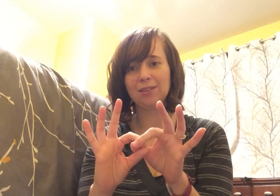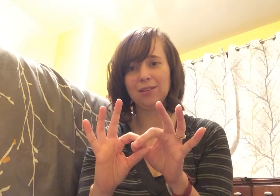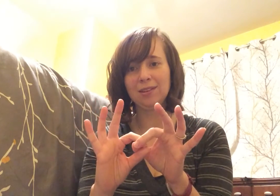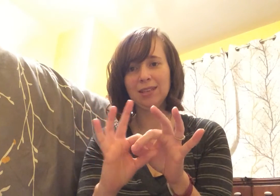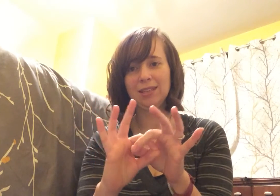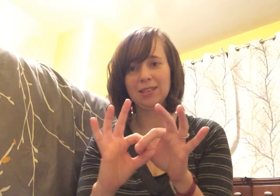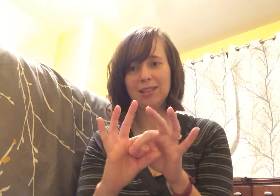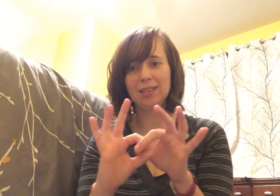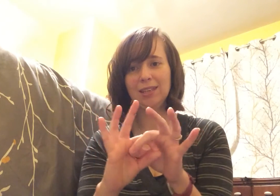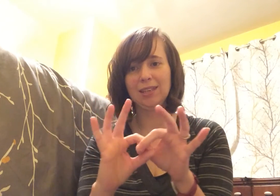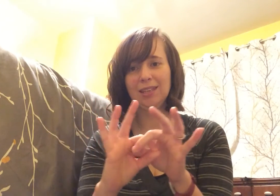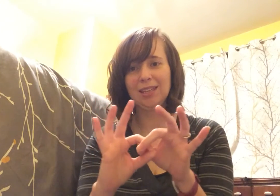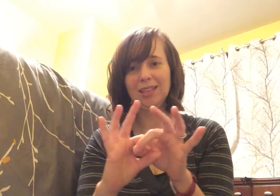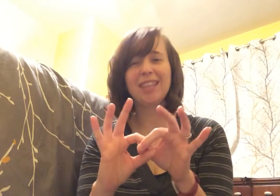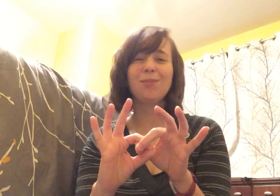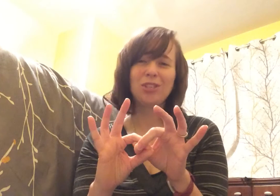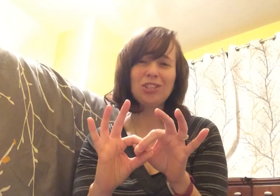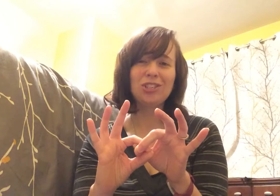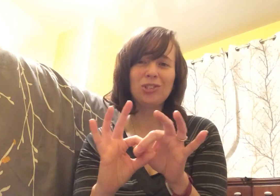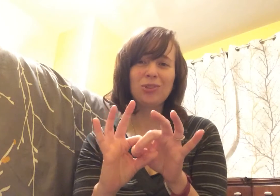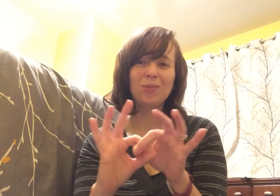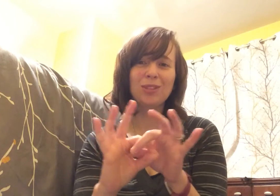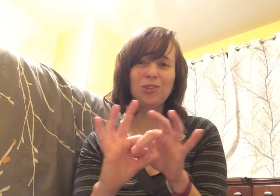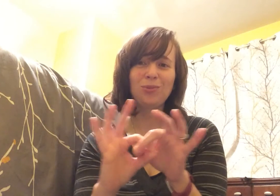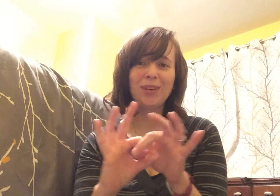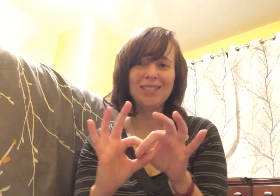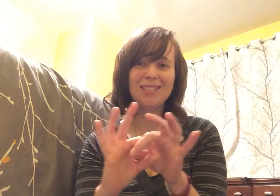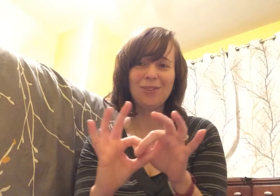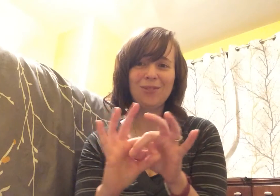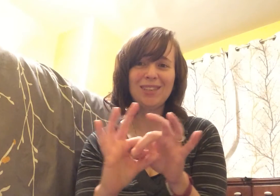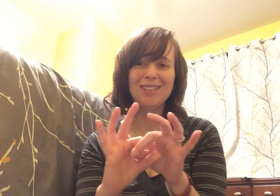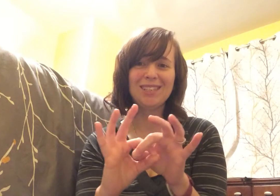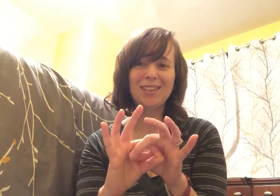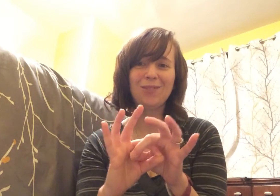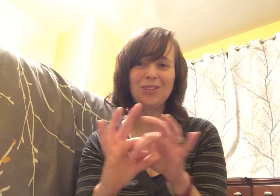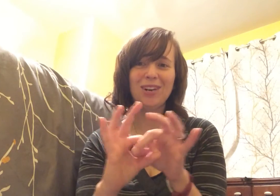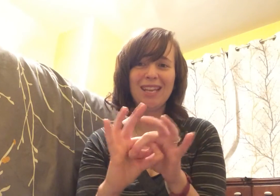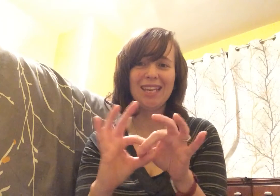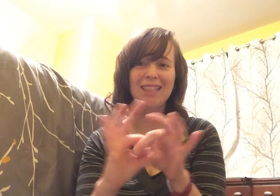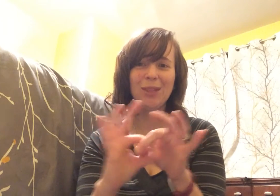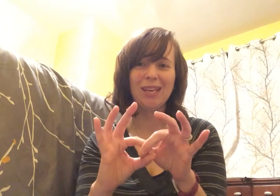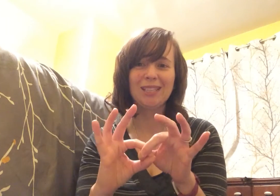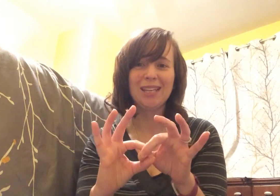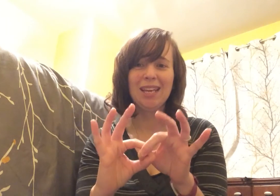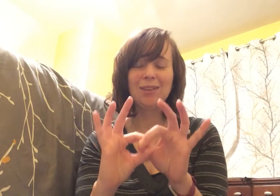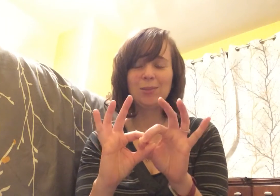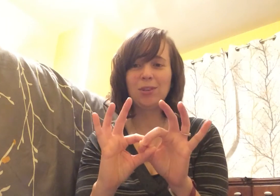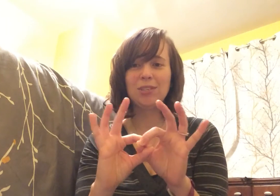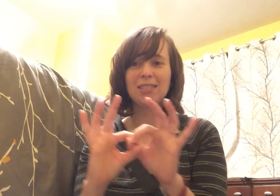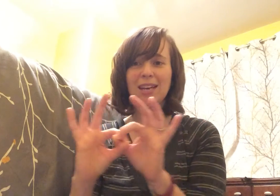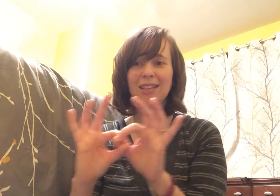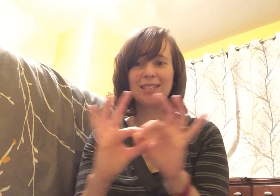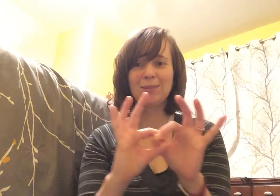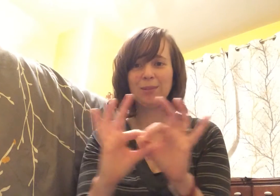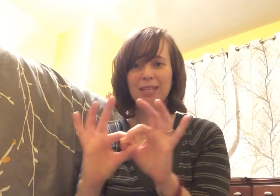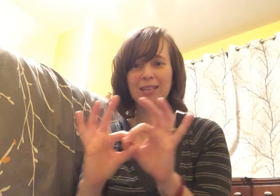together. Okay, like the magician's trick with the 2 rings. They were trying to get them unlocked. So what you just kind of sway inside,